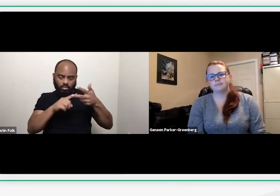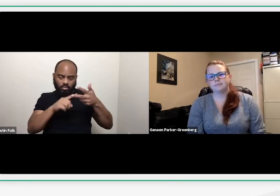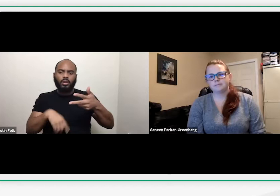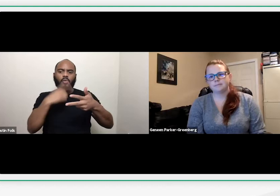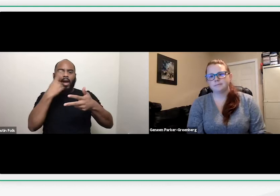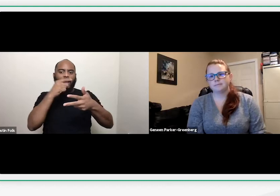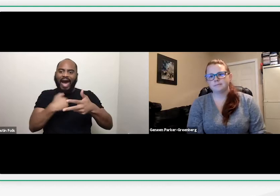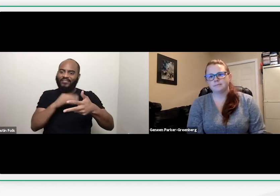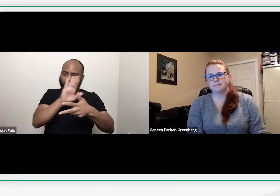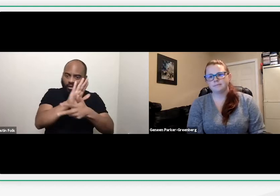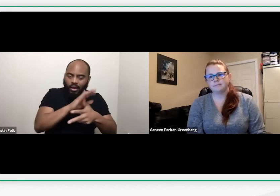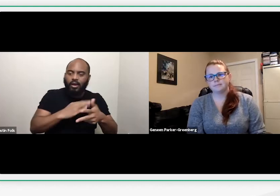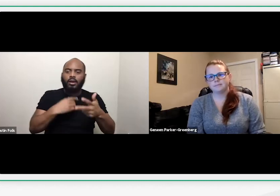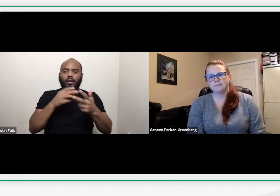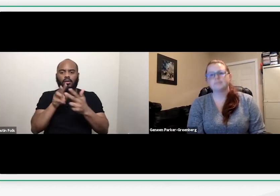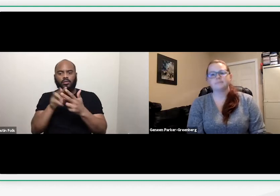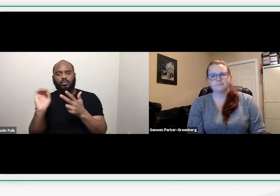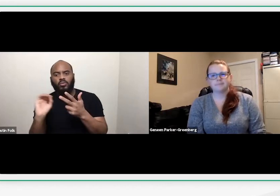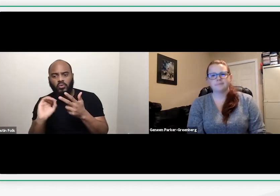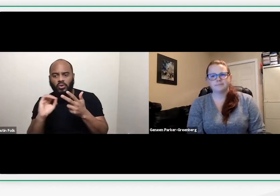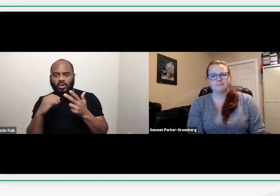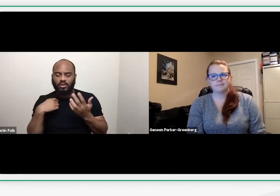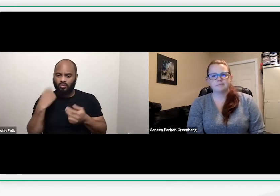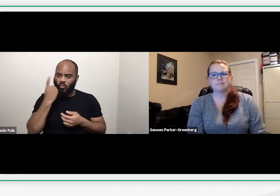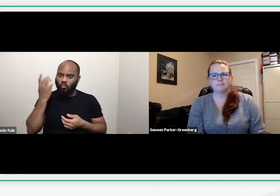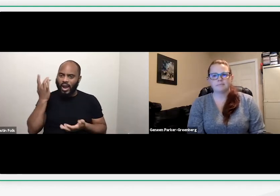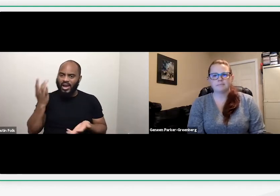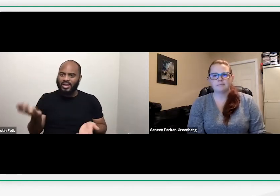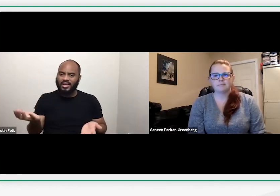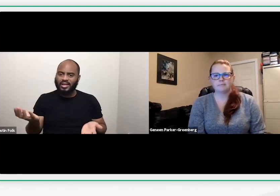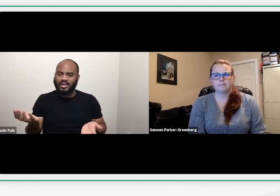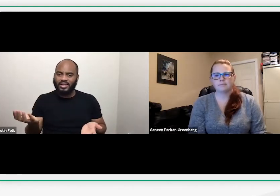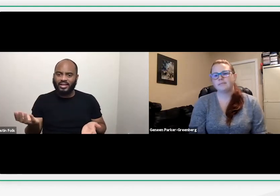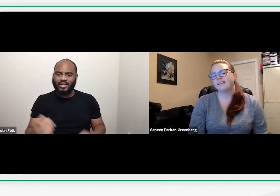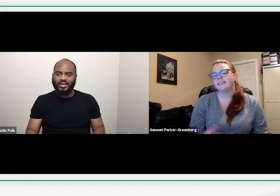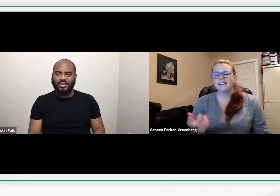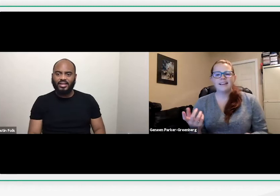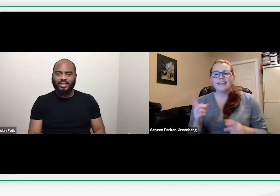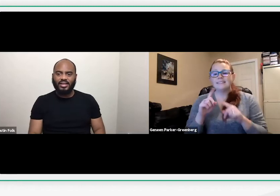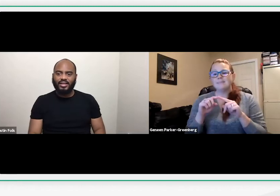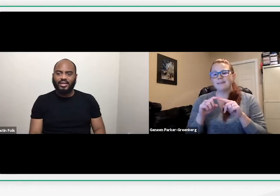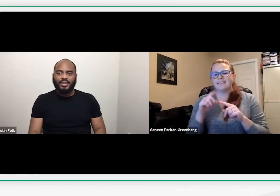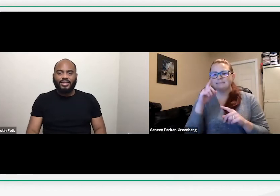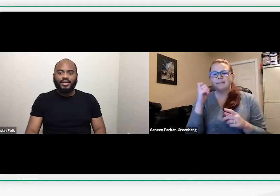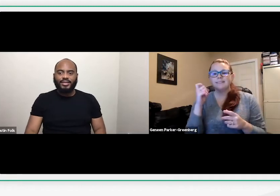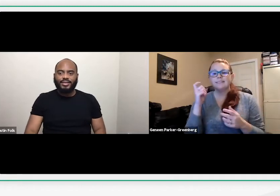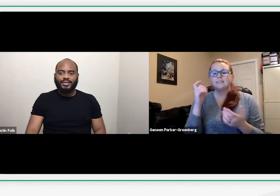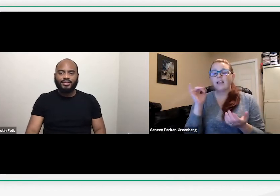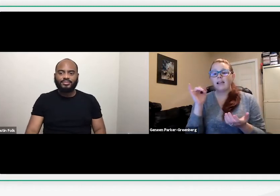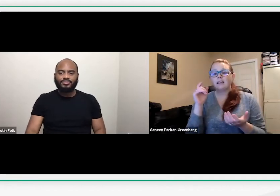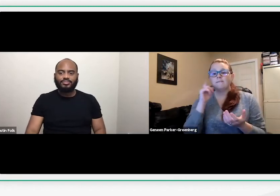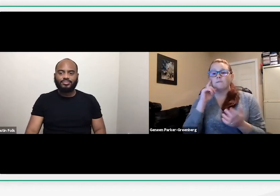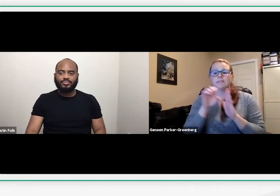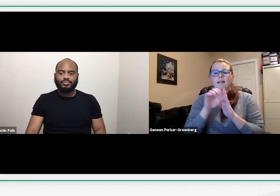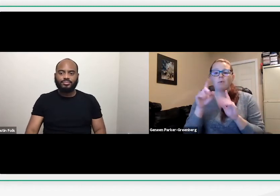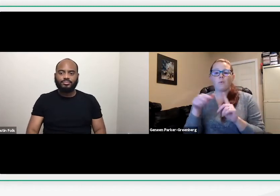reporting agencies. For example, with the first three, I will see something reported in Equifax, for example, but not the